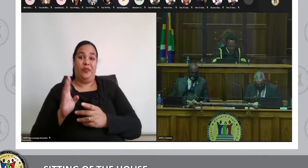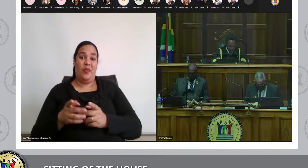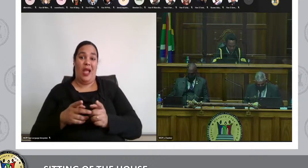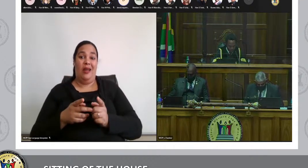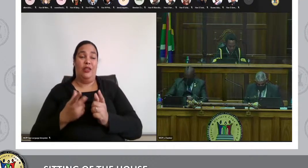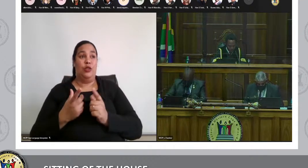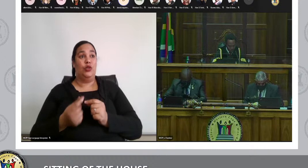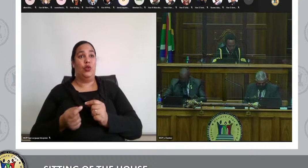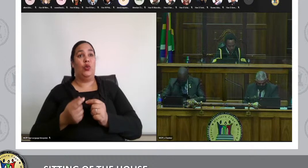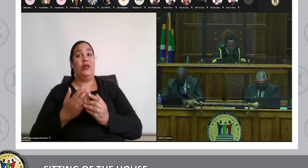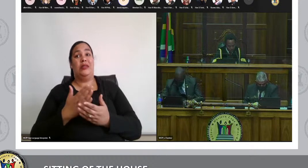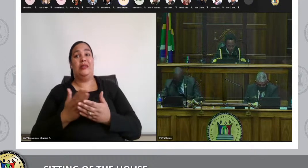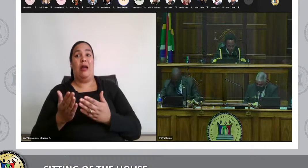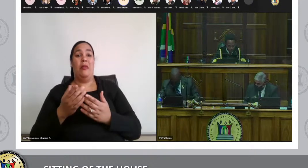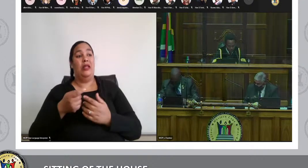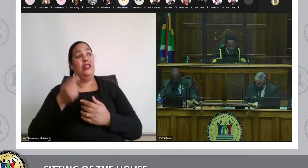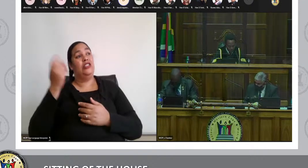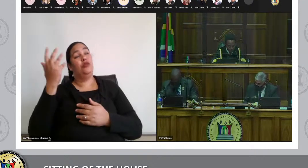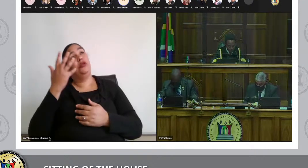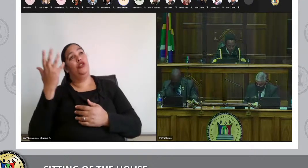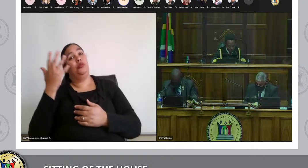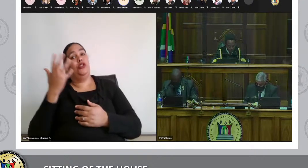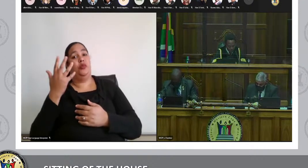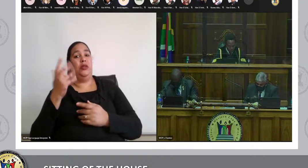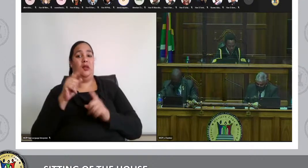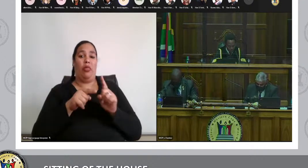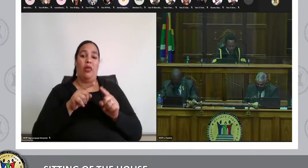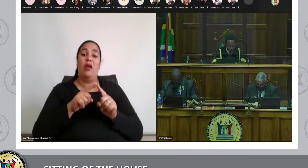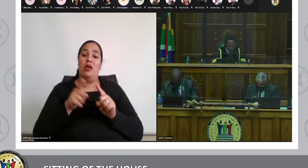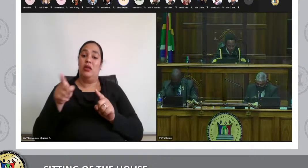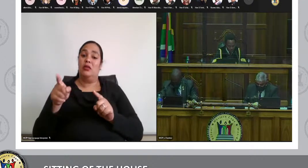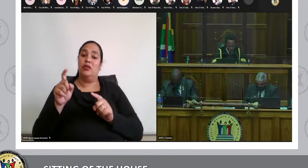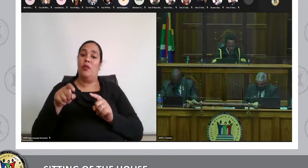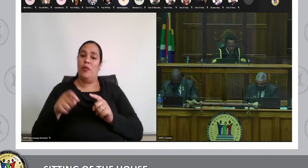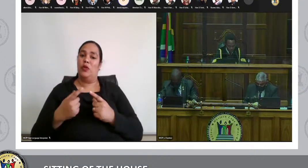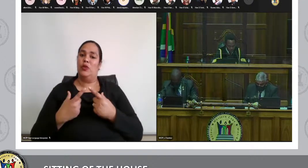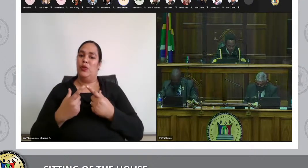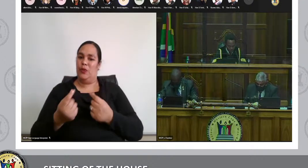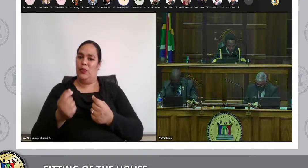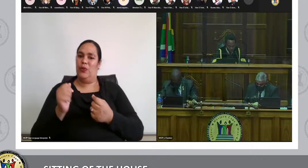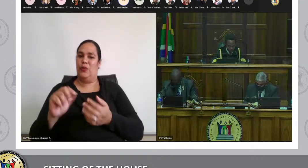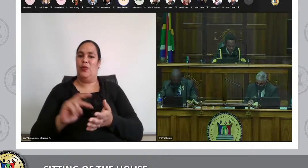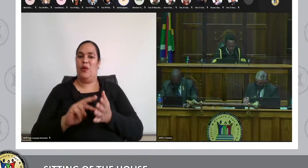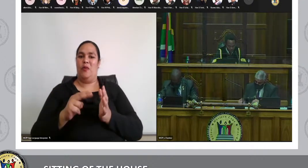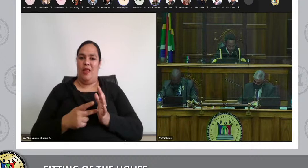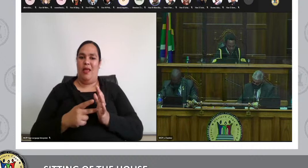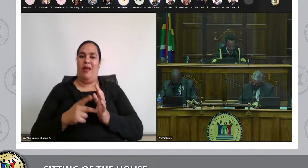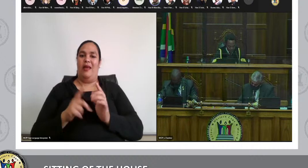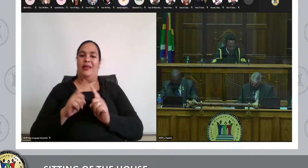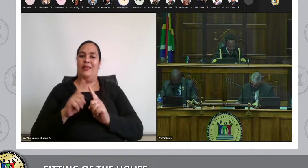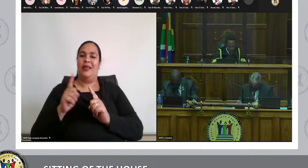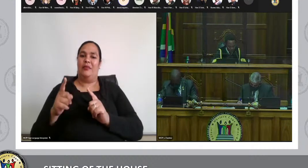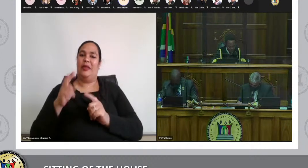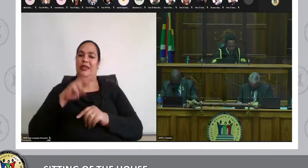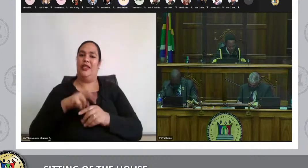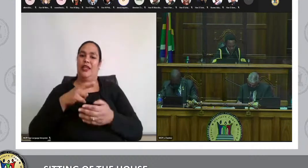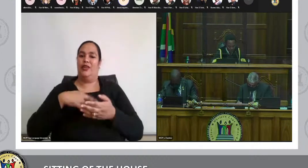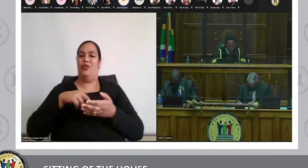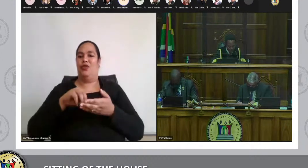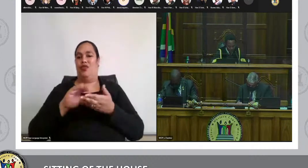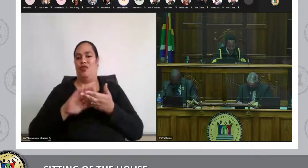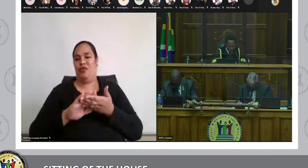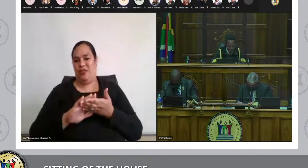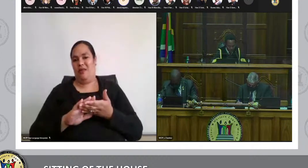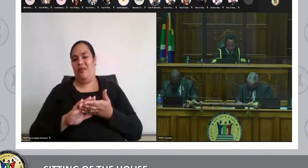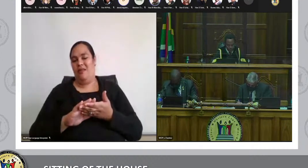delivering suboptimal speeches, he should be rolling up his sleeves and registering our